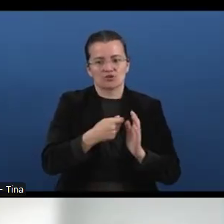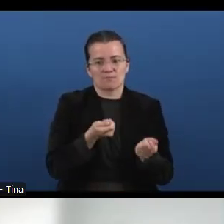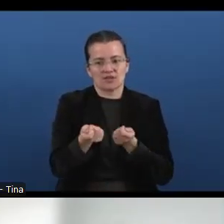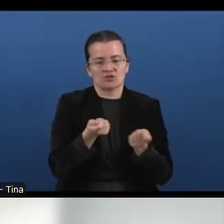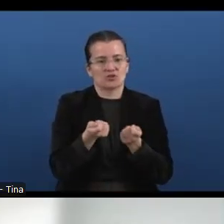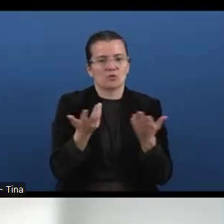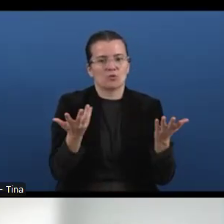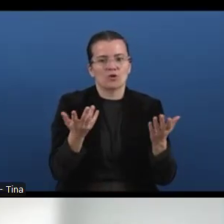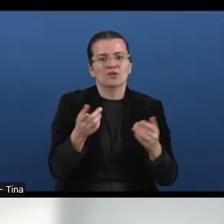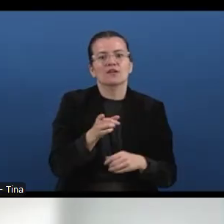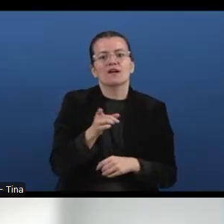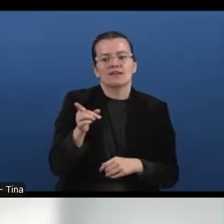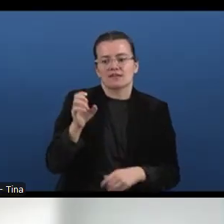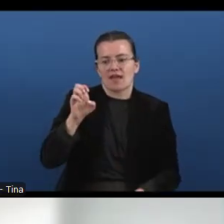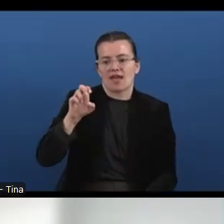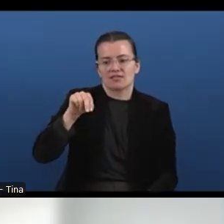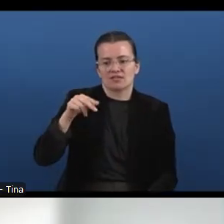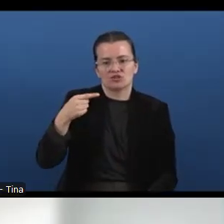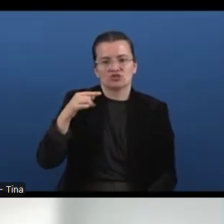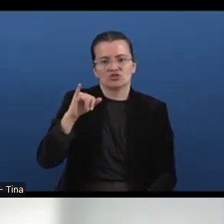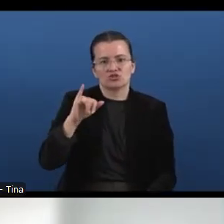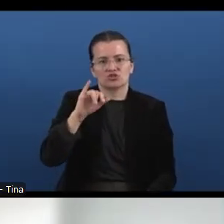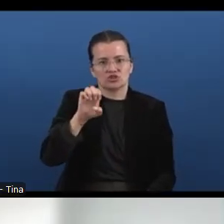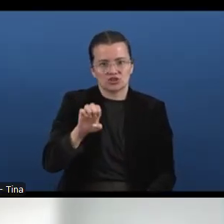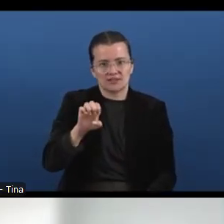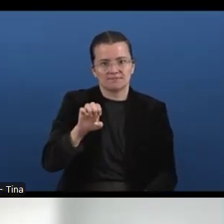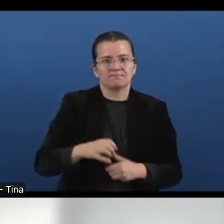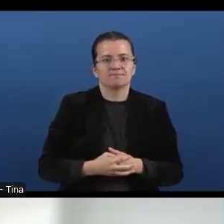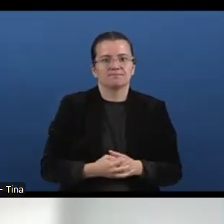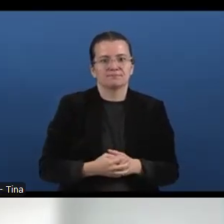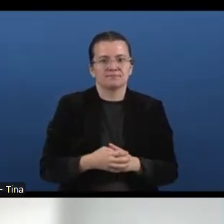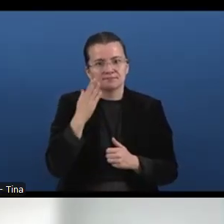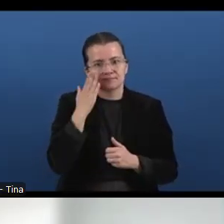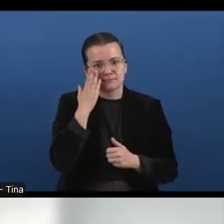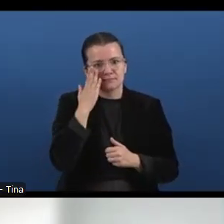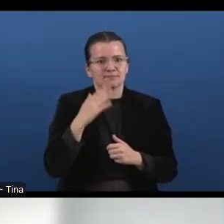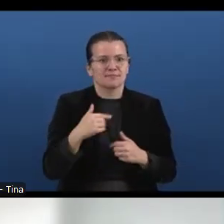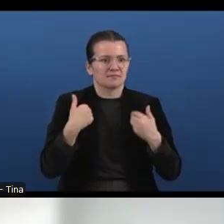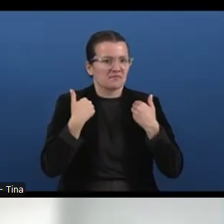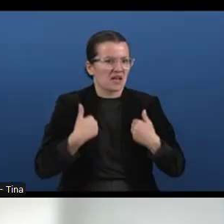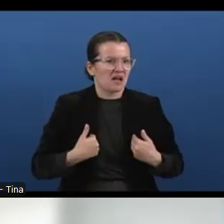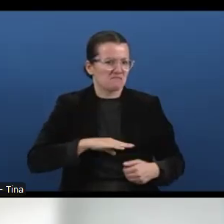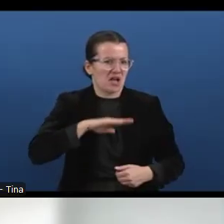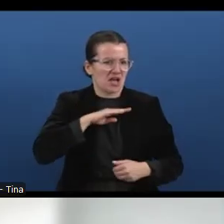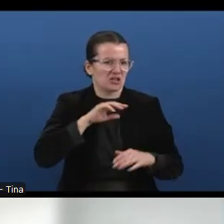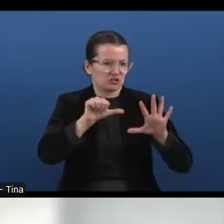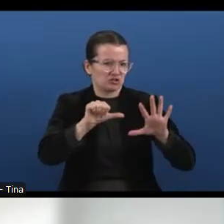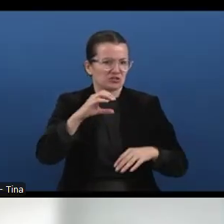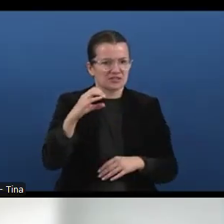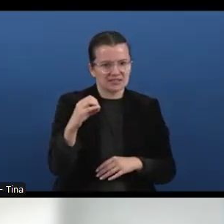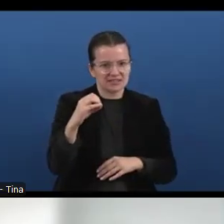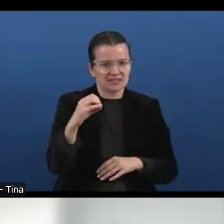Group. I am a 60-year-old white man with fairly short white